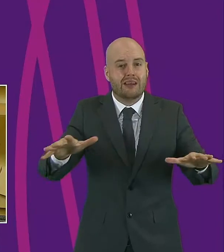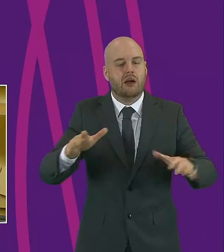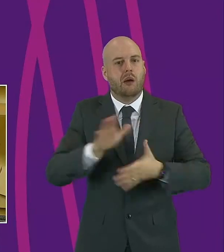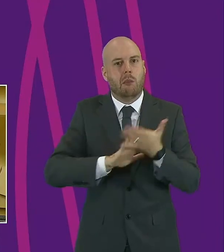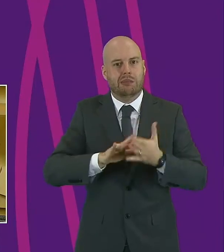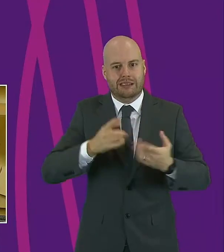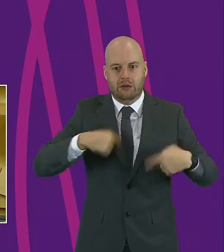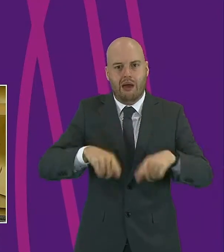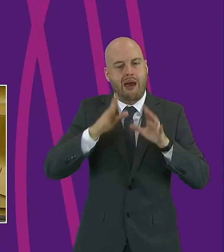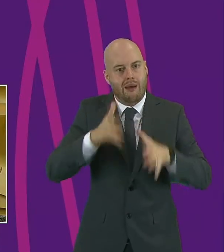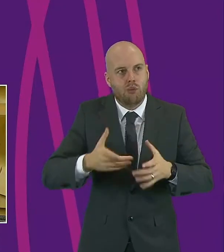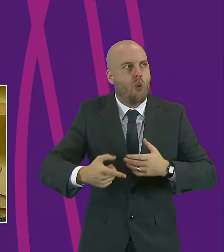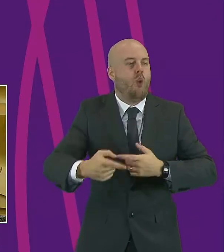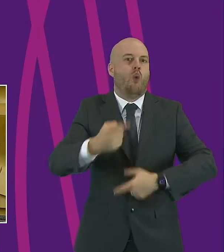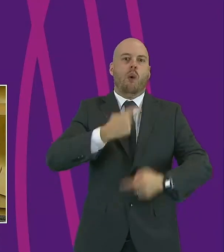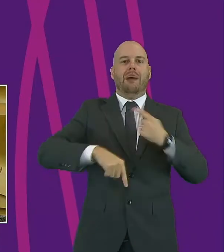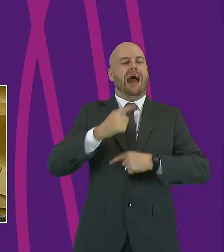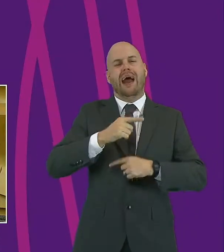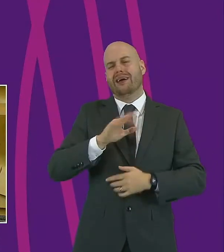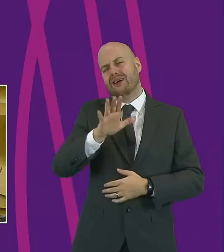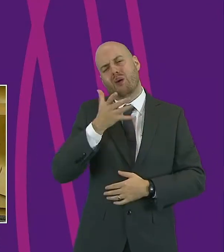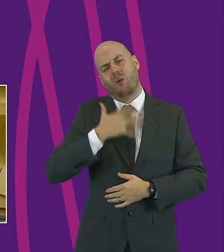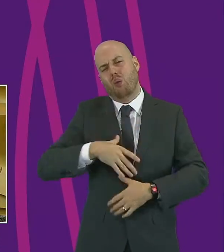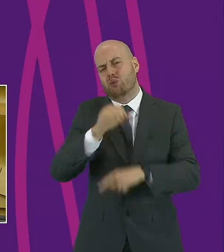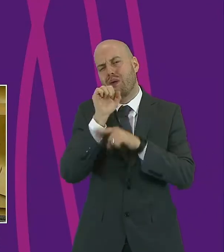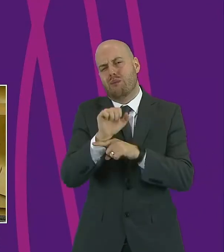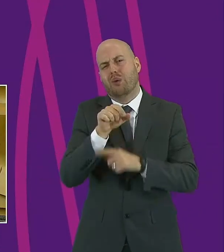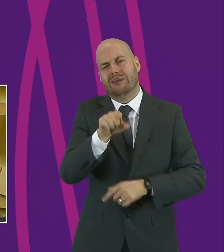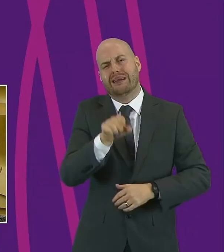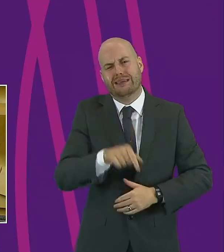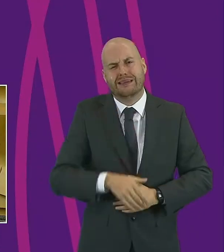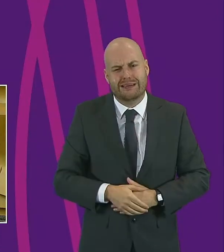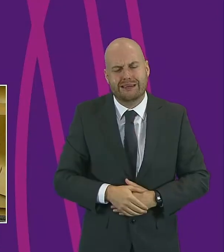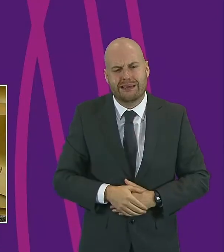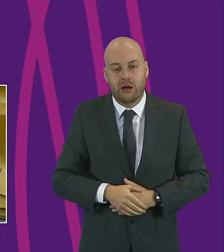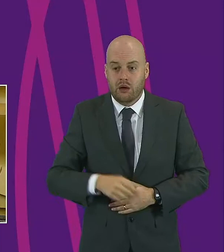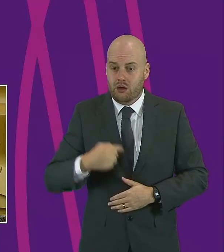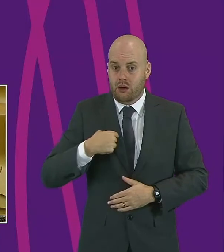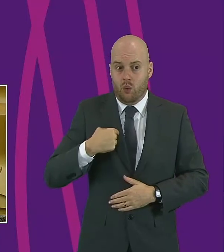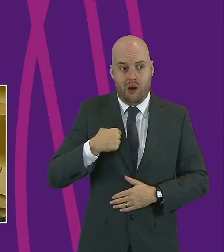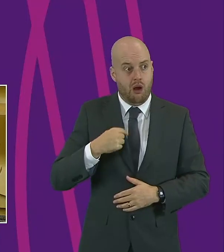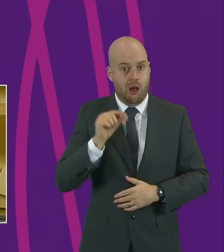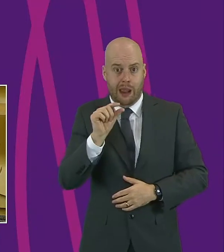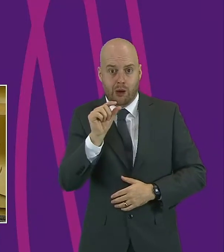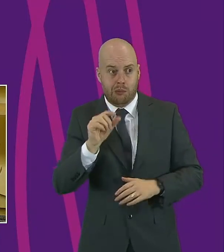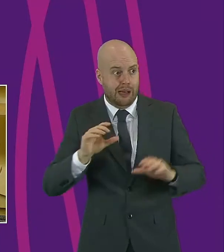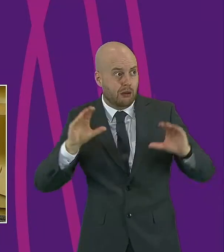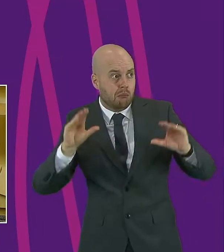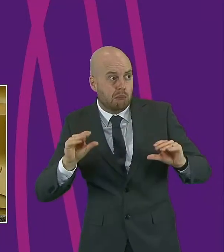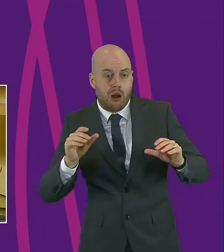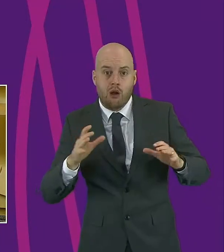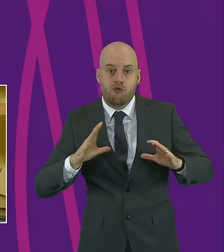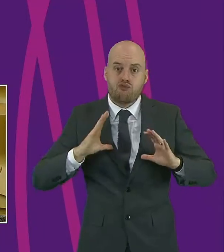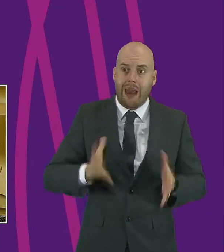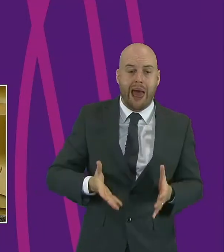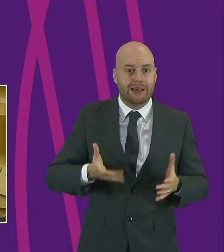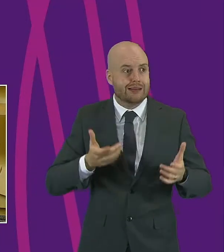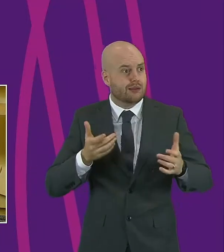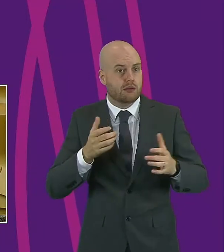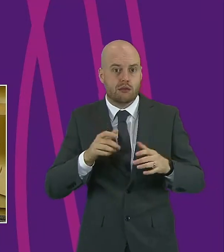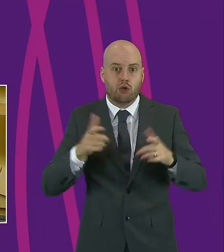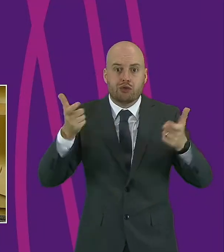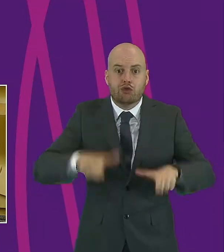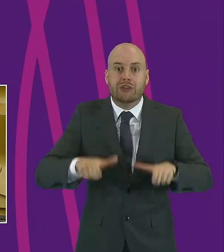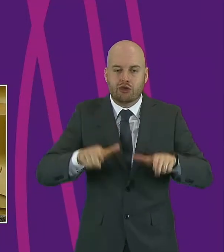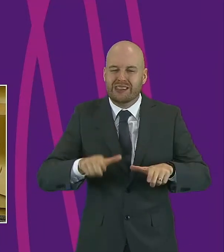of us want to see. We have only been able to relax some restrictions because others have remained in place. There is one